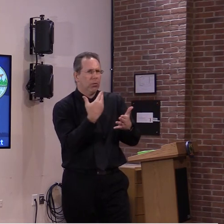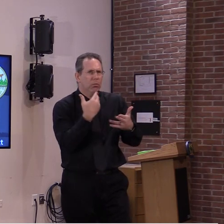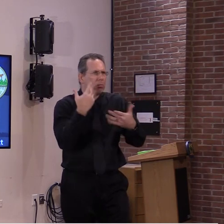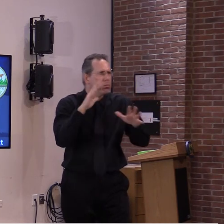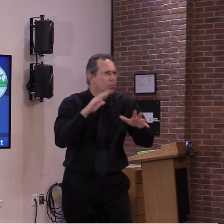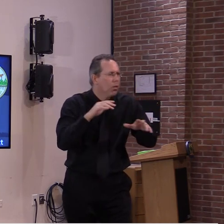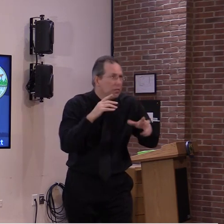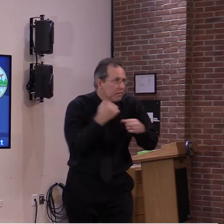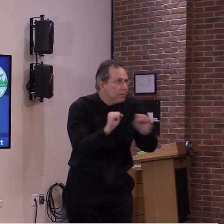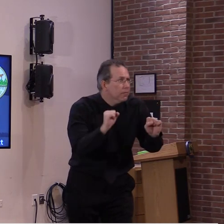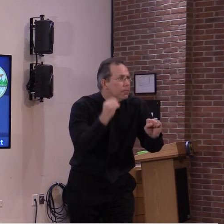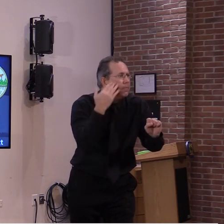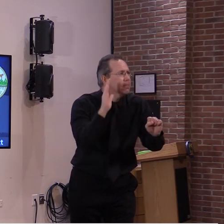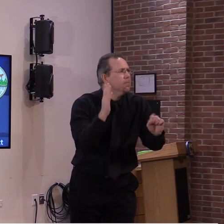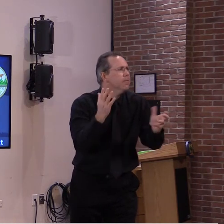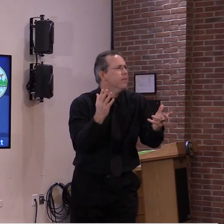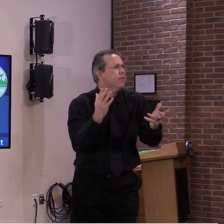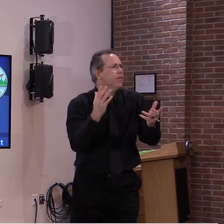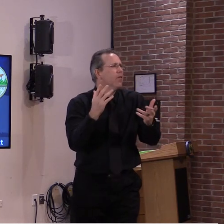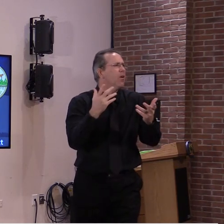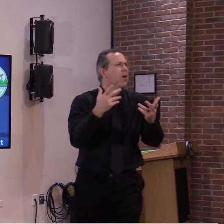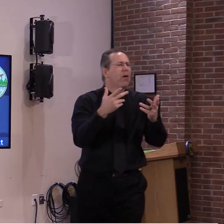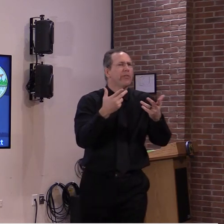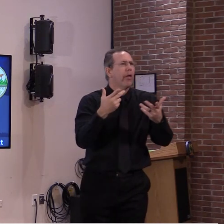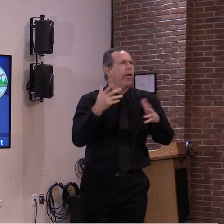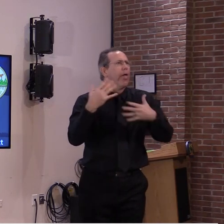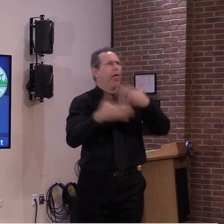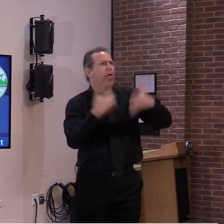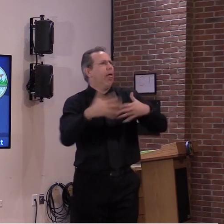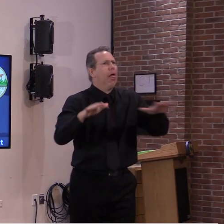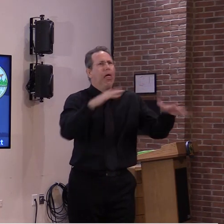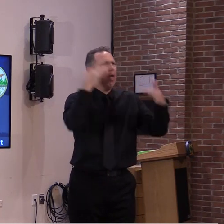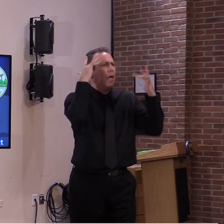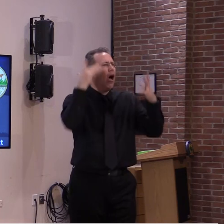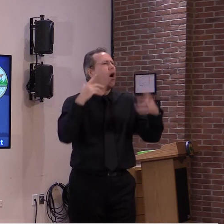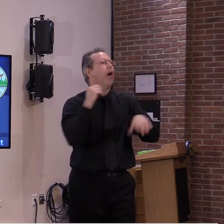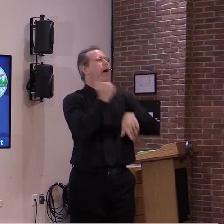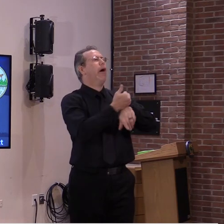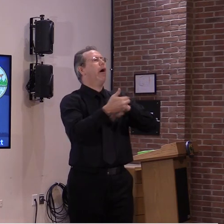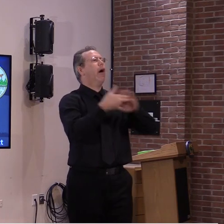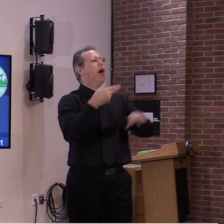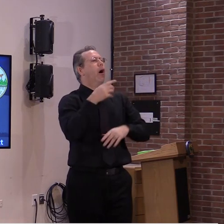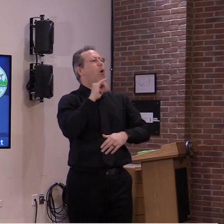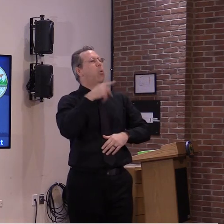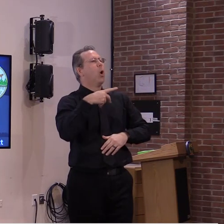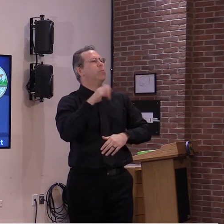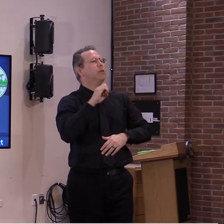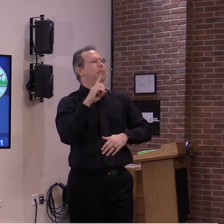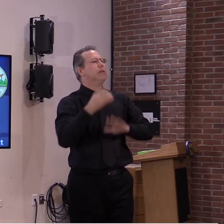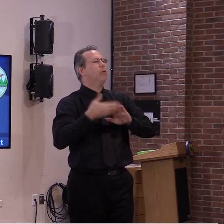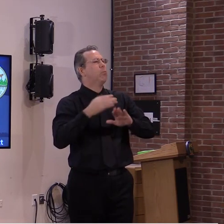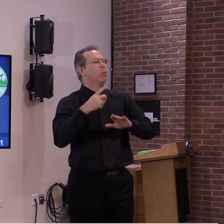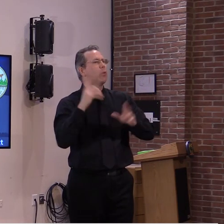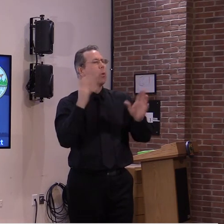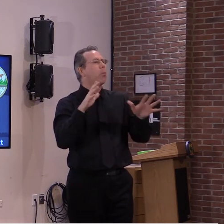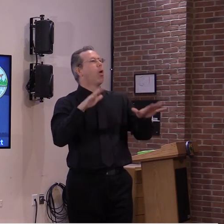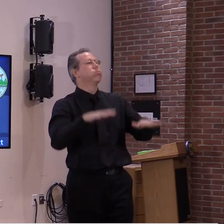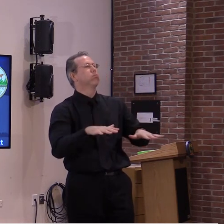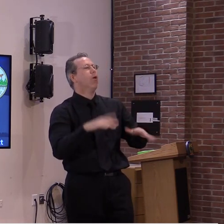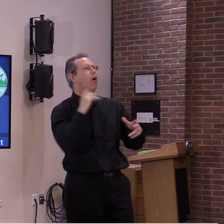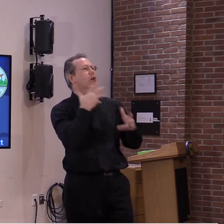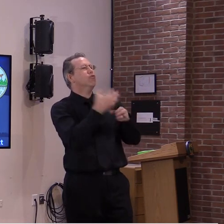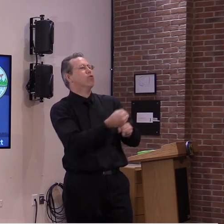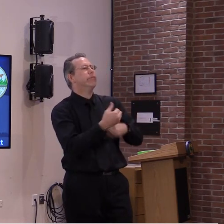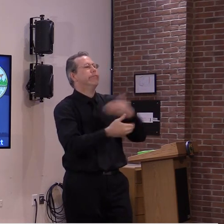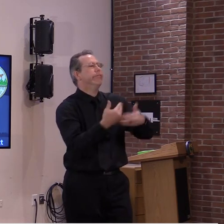speed necessarily. So I think there are a lot of preconceptions that make people a little less